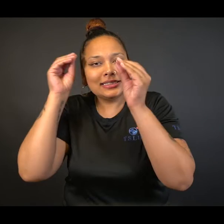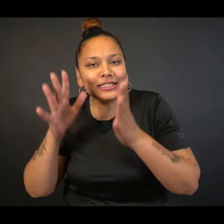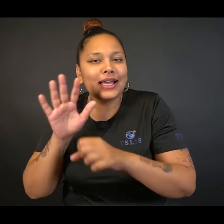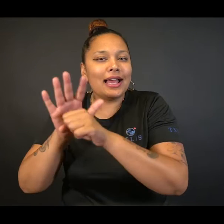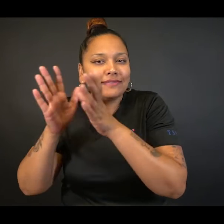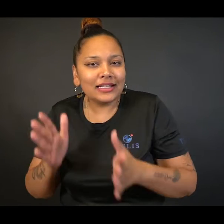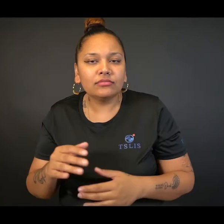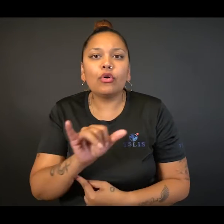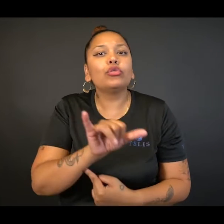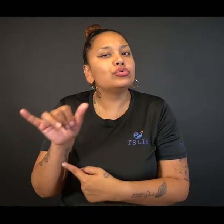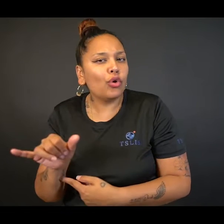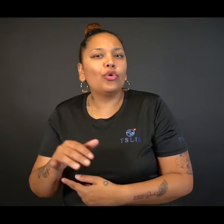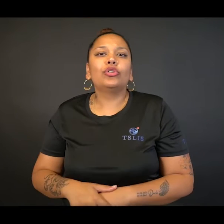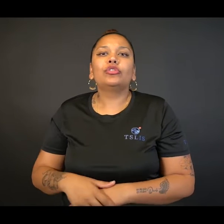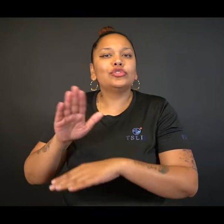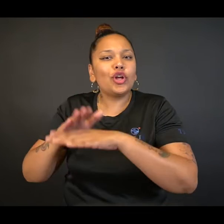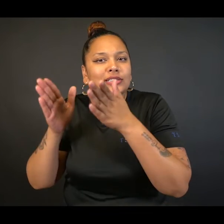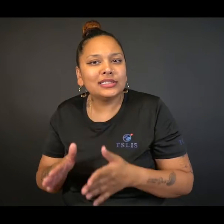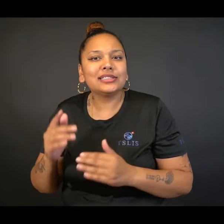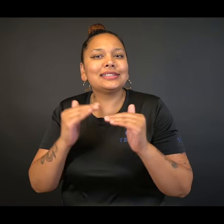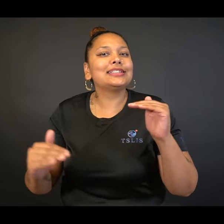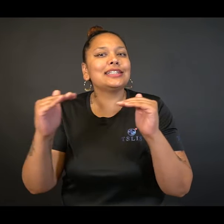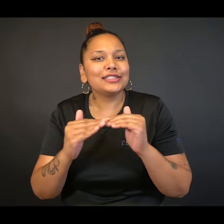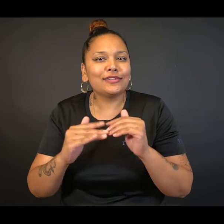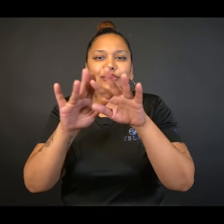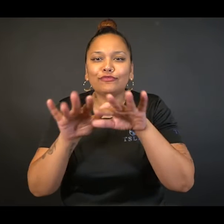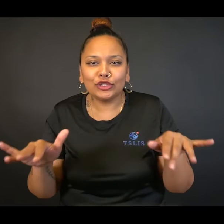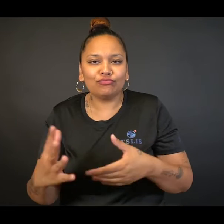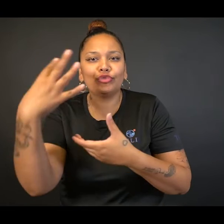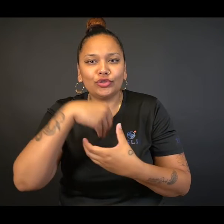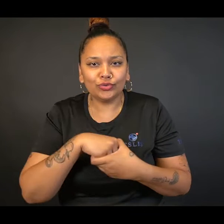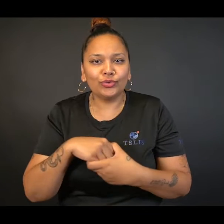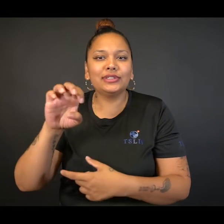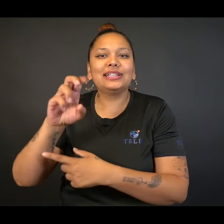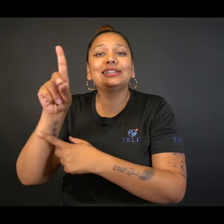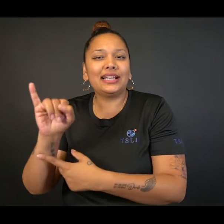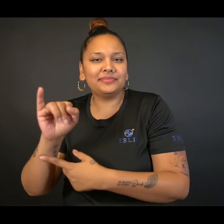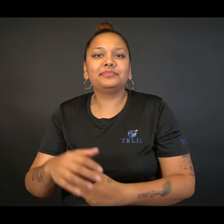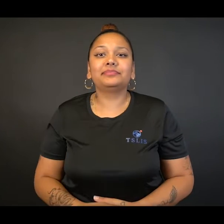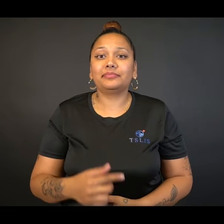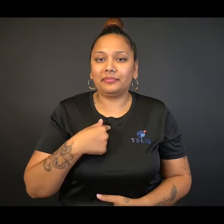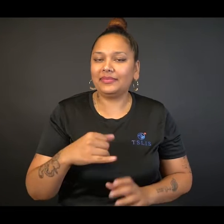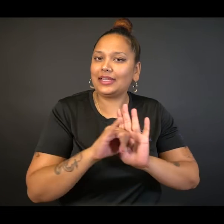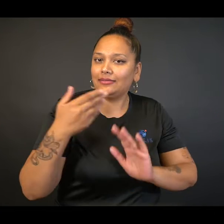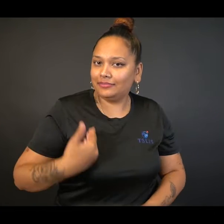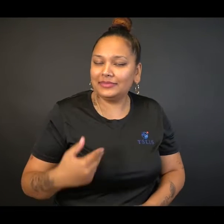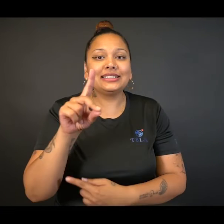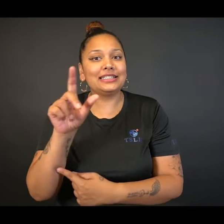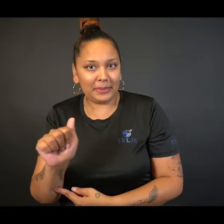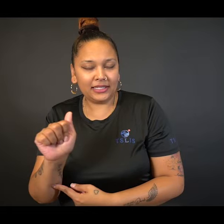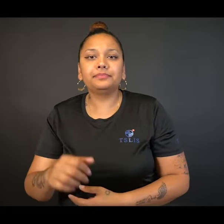on equity, diversity, and inclusion. I identify as a disabled, visually impaired, hard